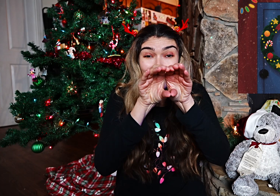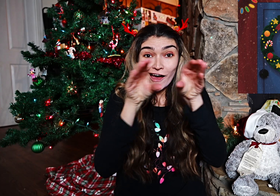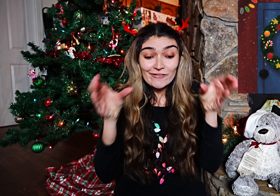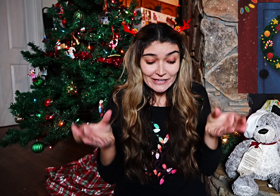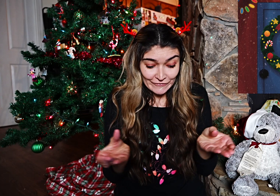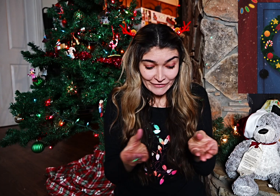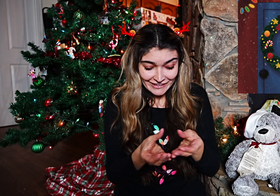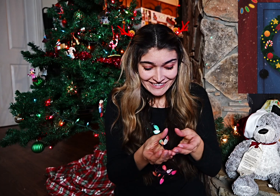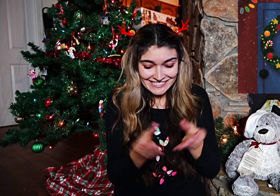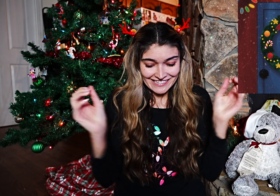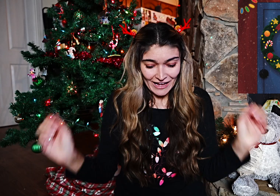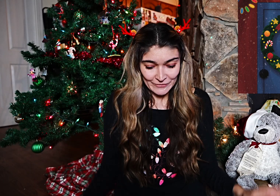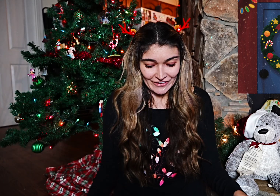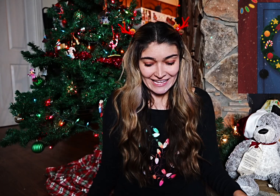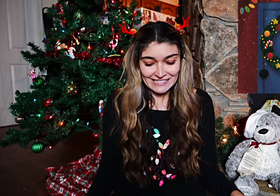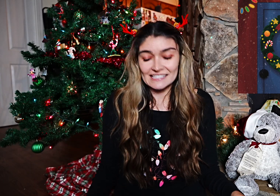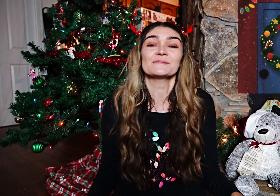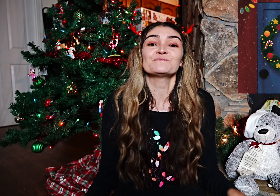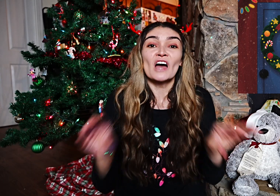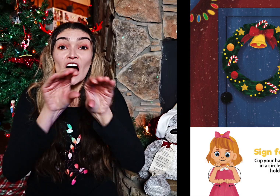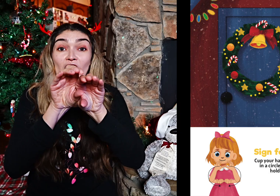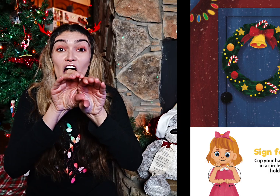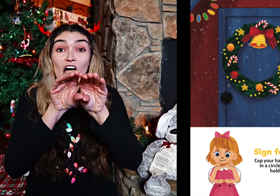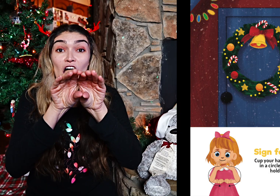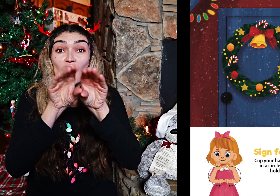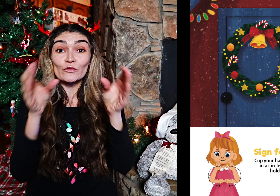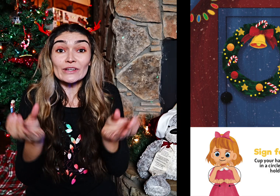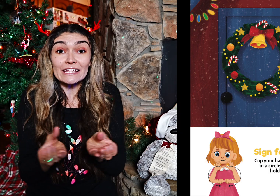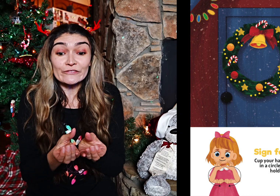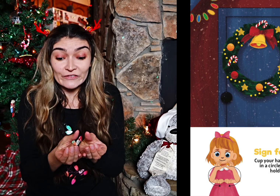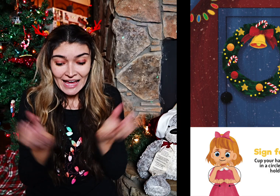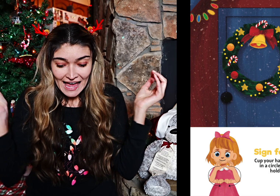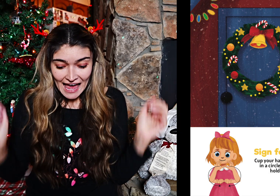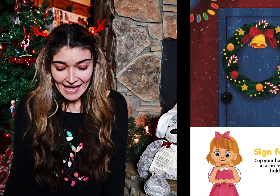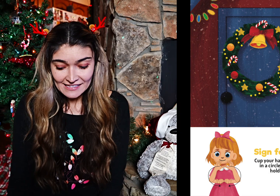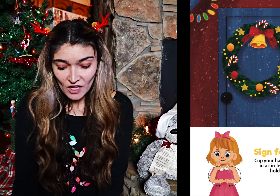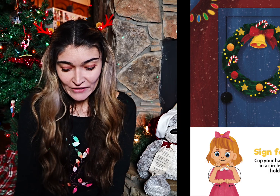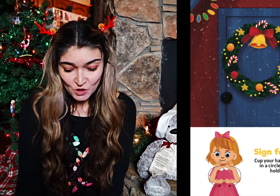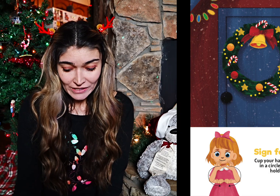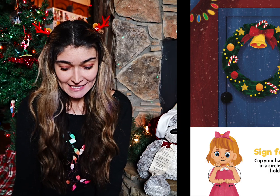A wreath. Good job, friends. A wreath hangs on the door